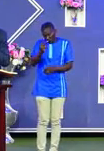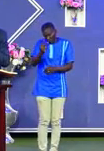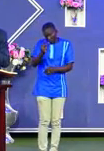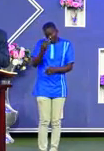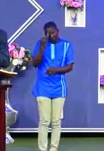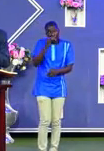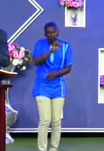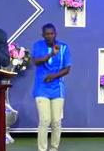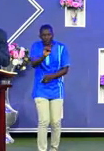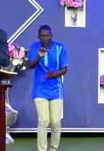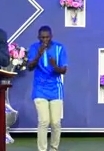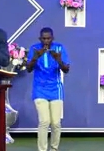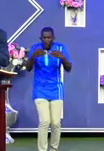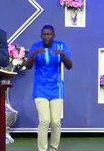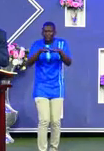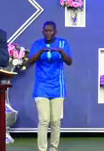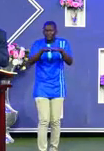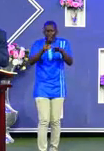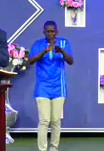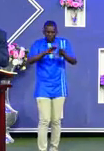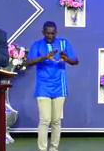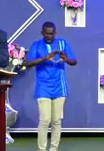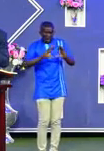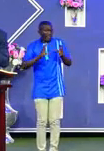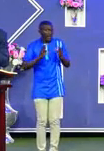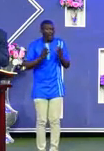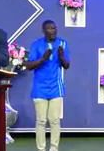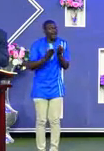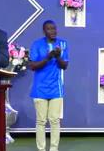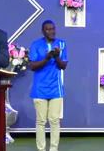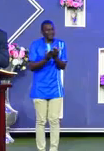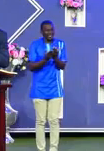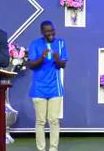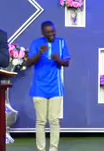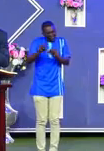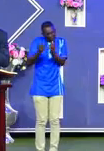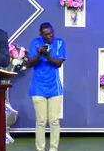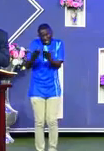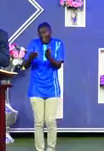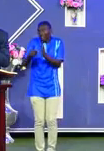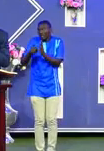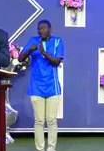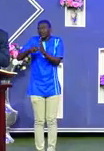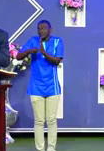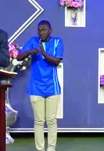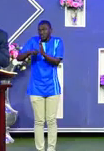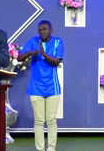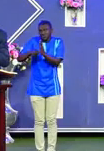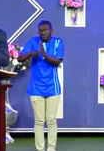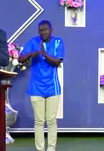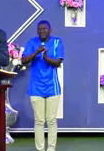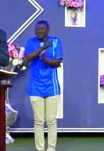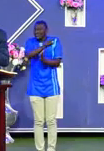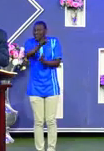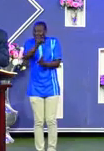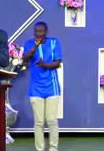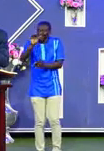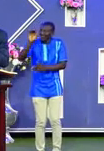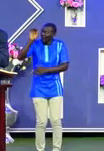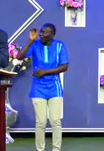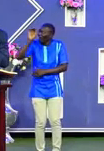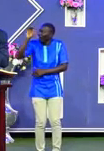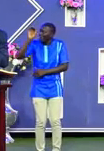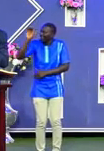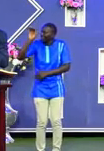shall agree on earth as touching anything that they shall ask, it shall